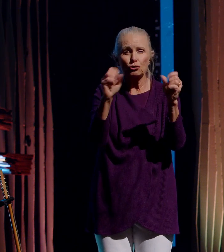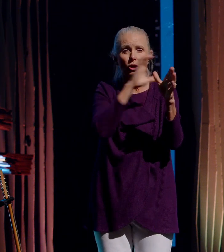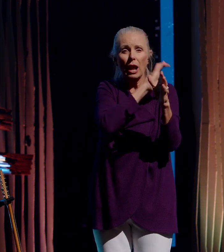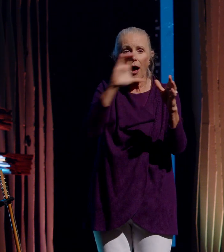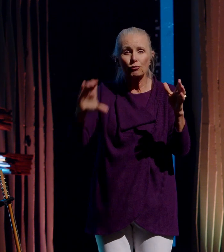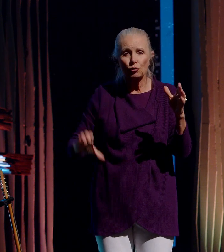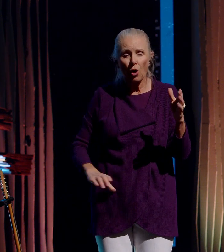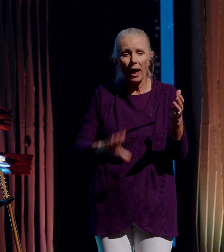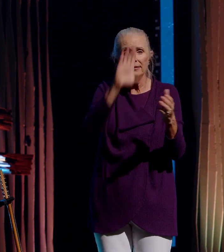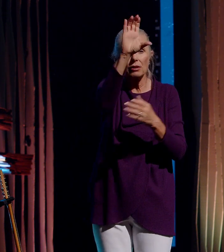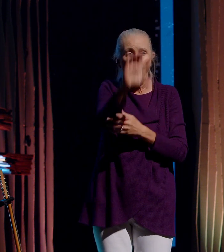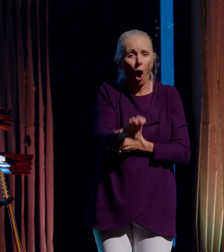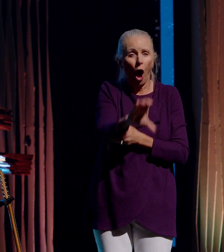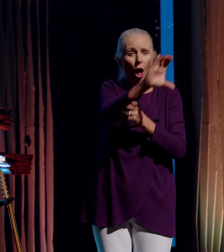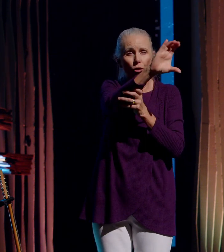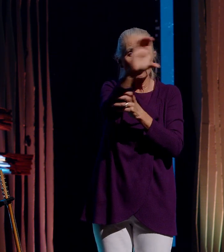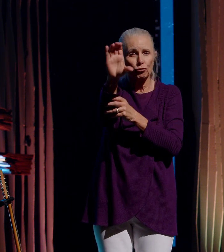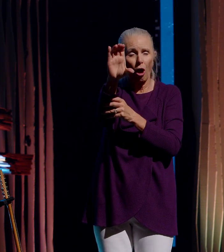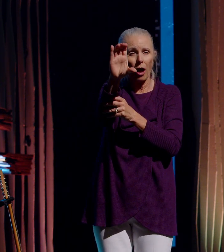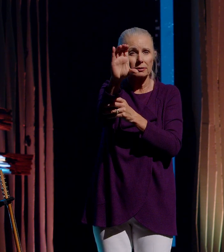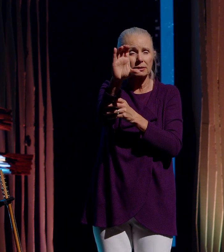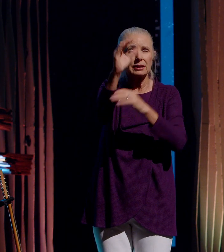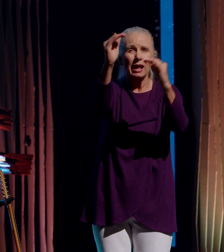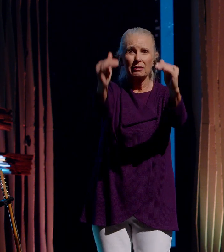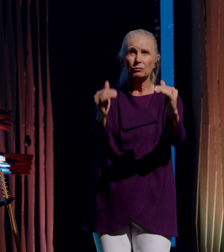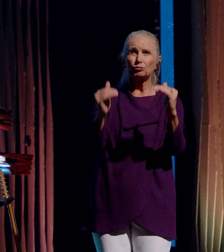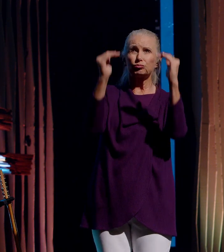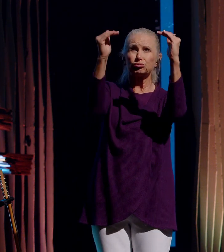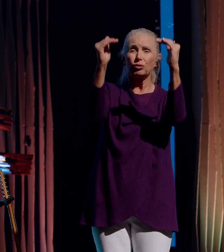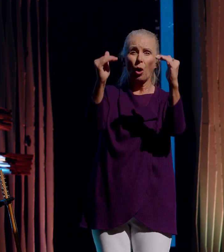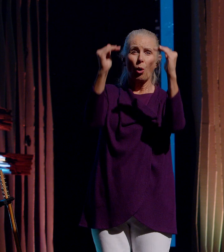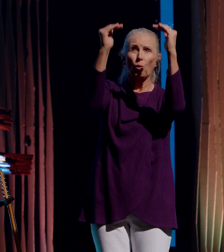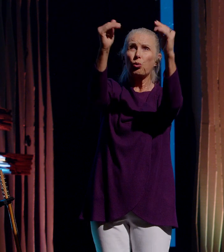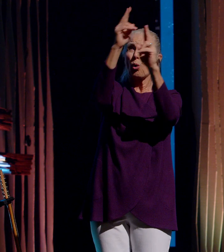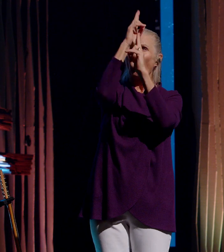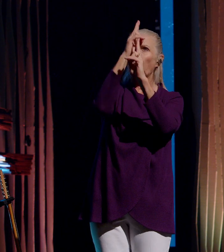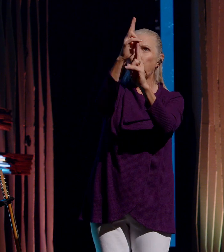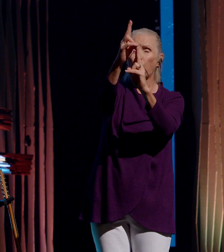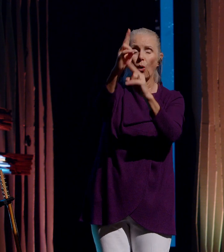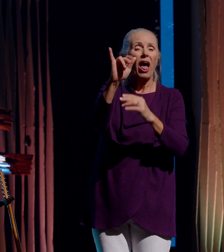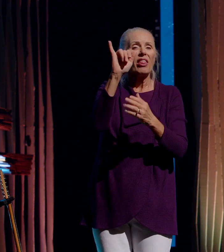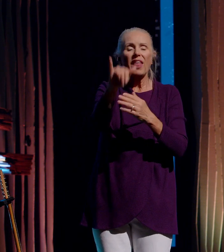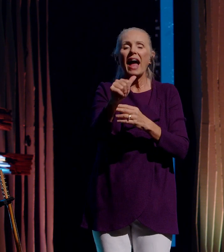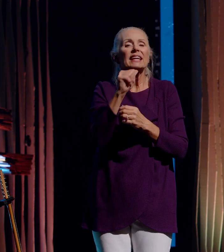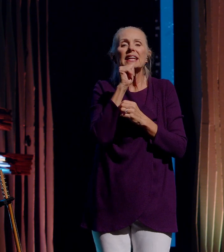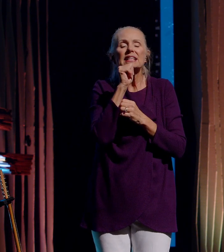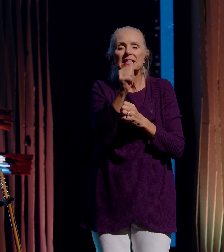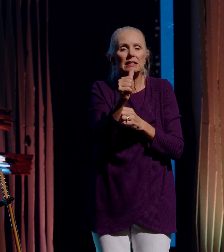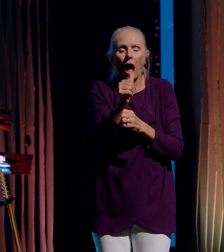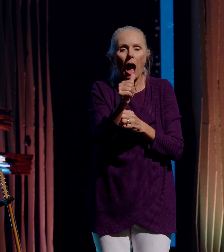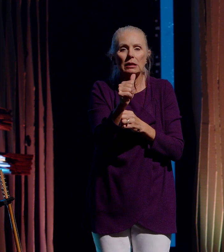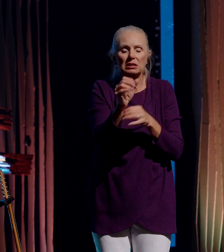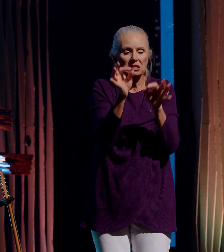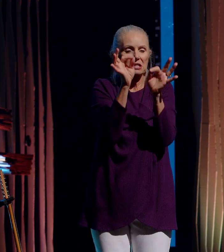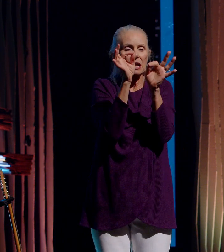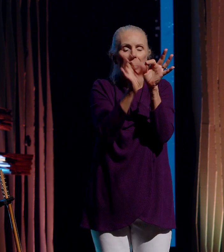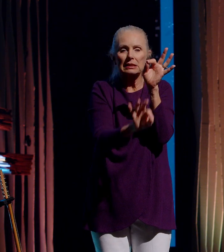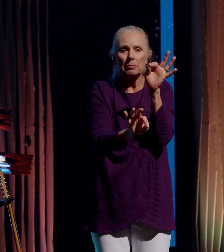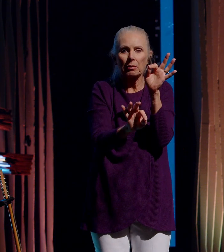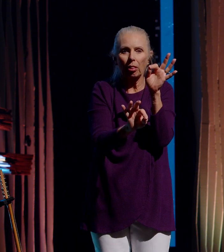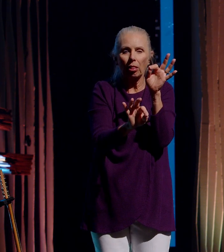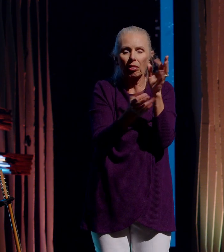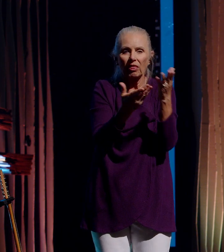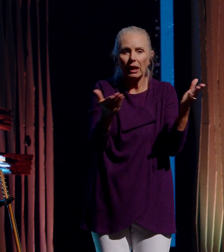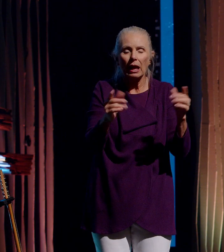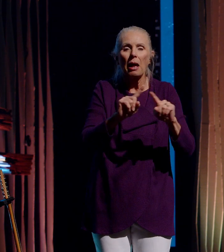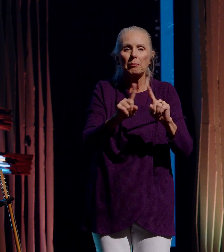seemingly simple act of even just for a moment forgetting what God has done is not just a momentary slip, but in fact is a